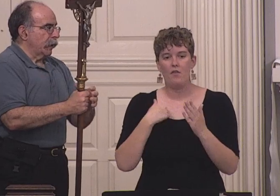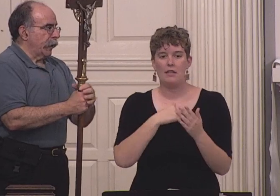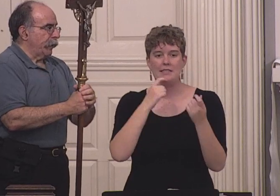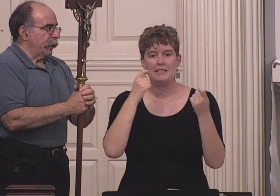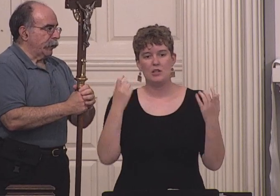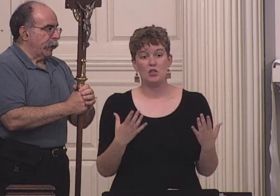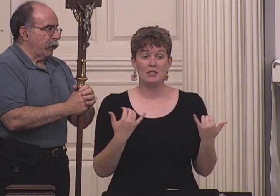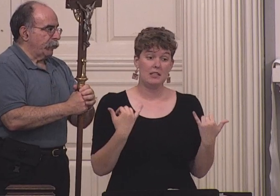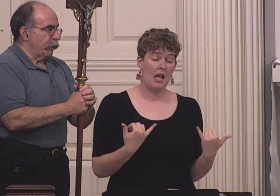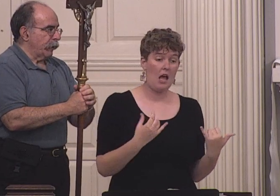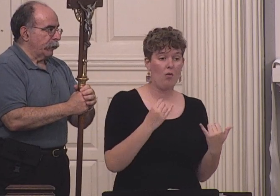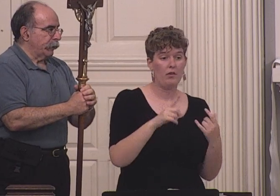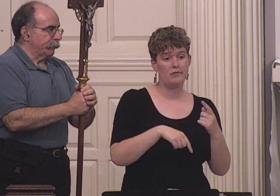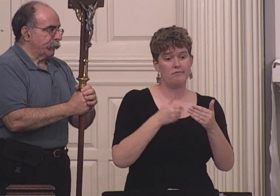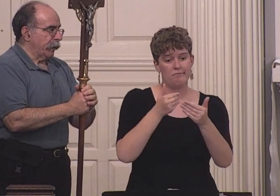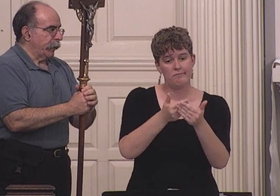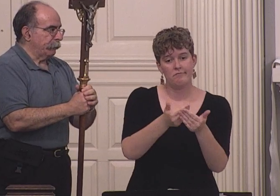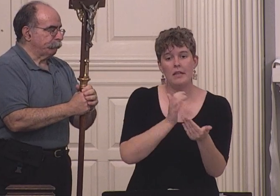sinners.